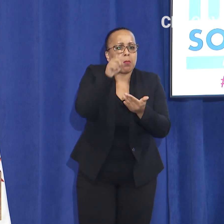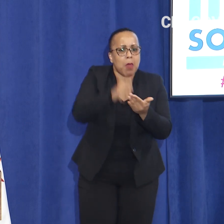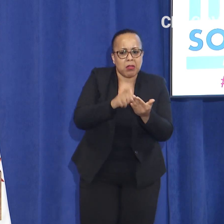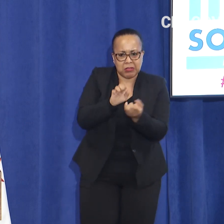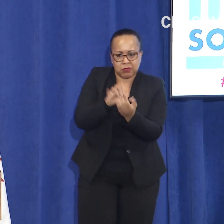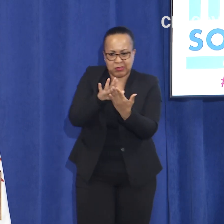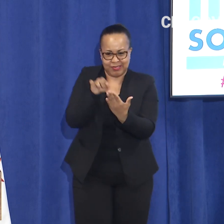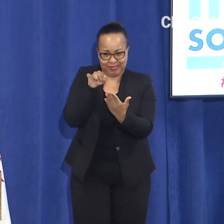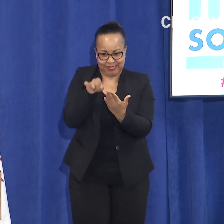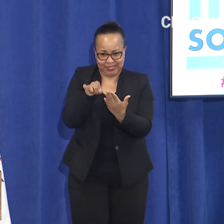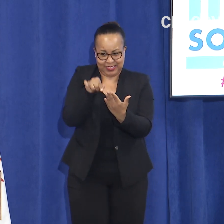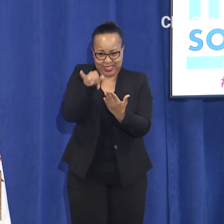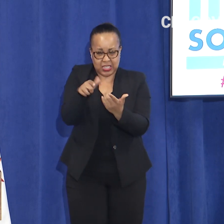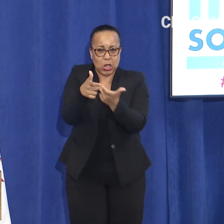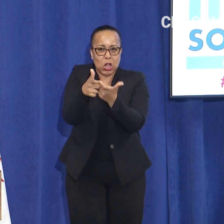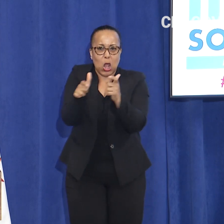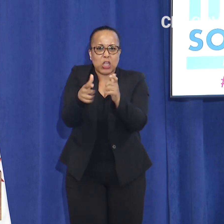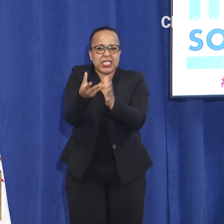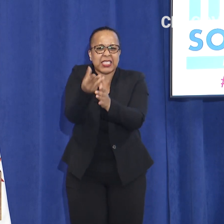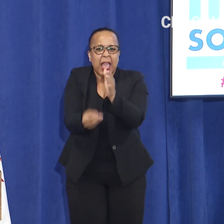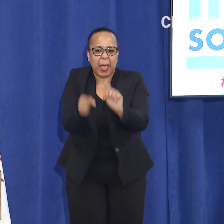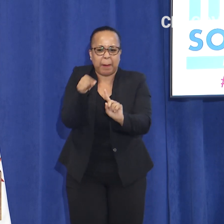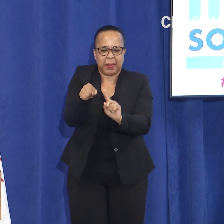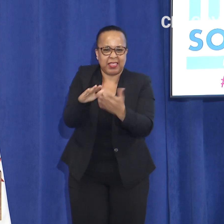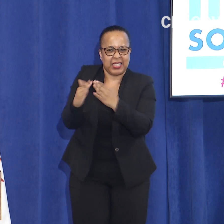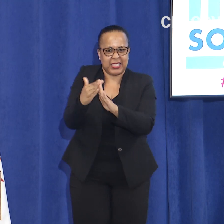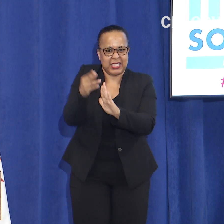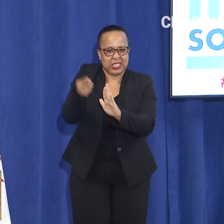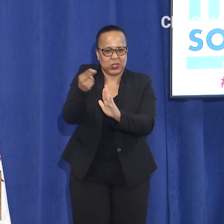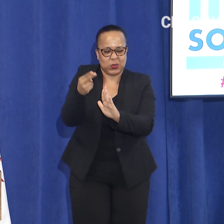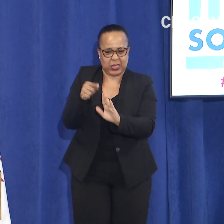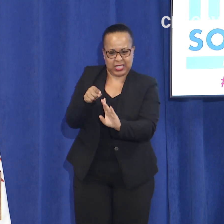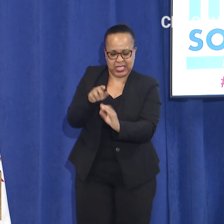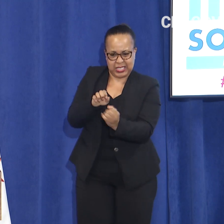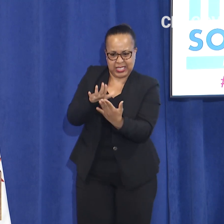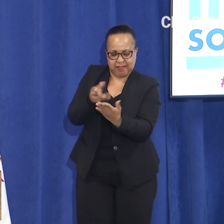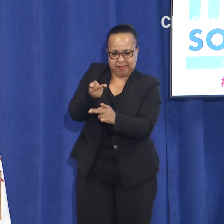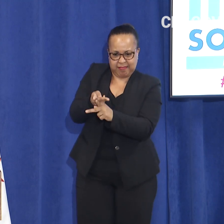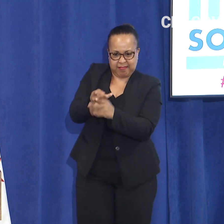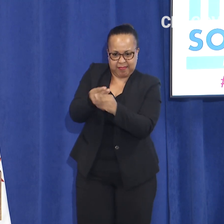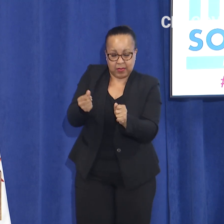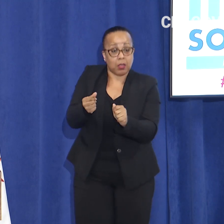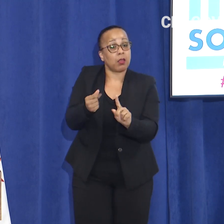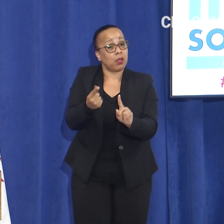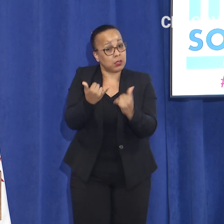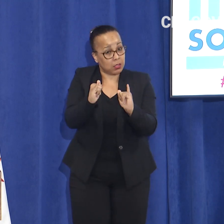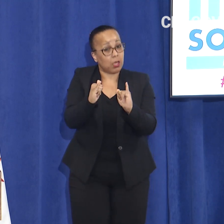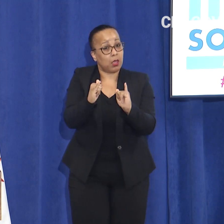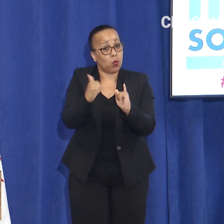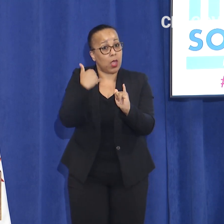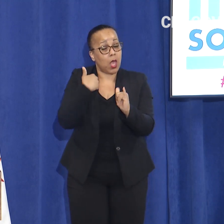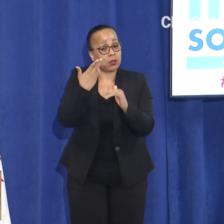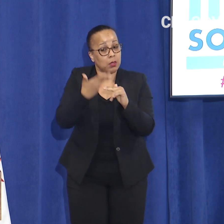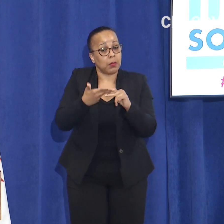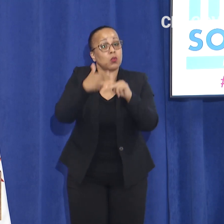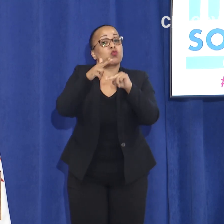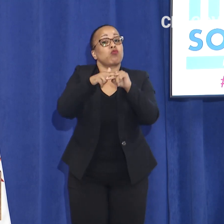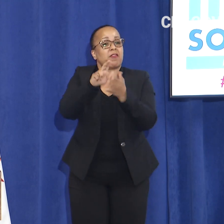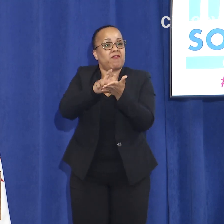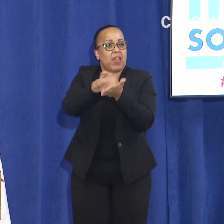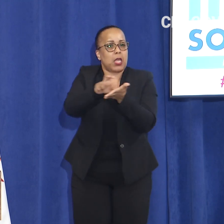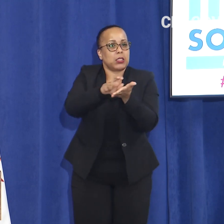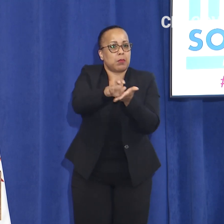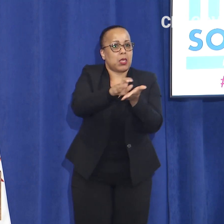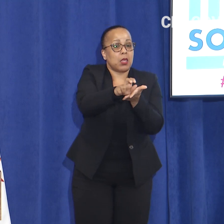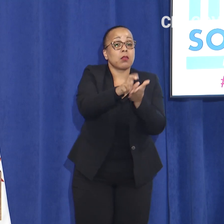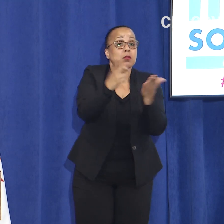address what was then the largest gap in the city's history, we still made critical increased investments